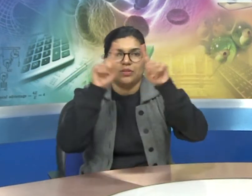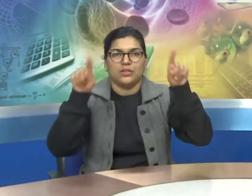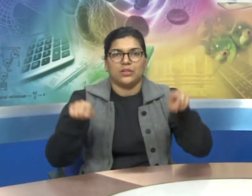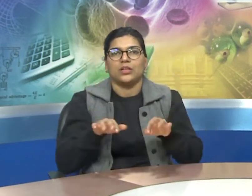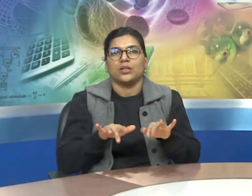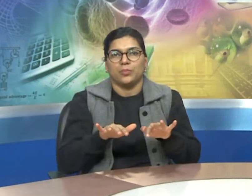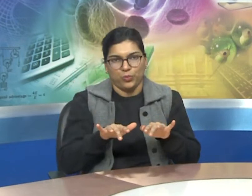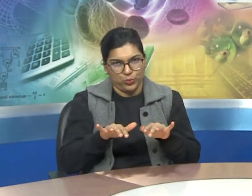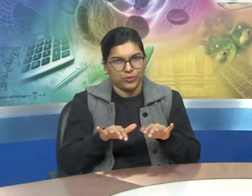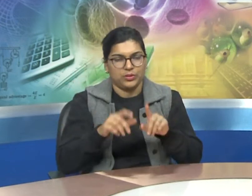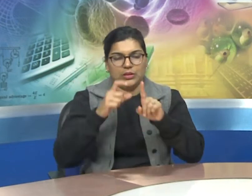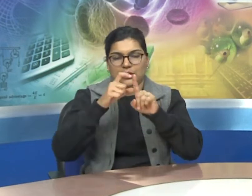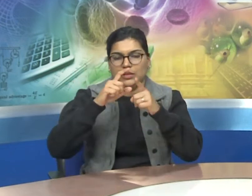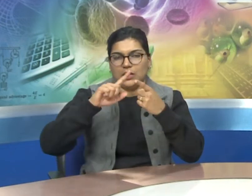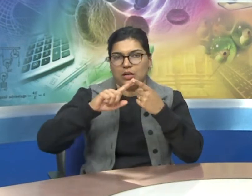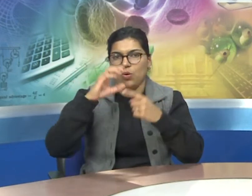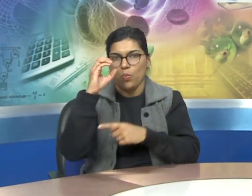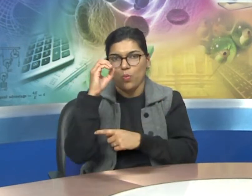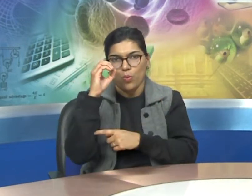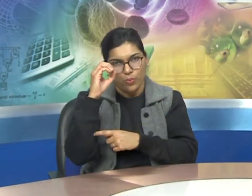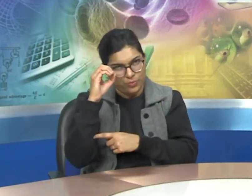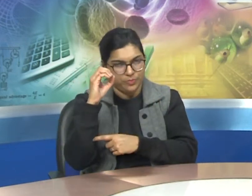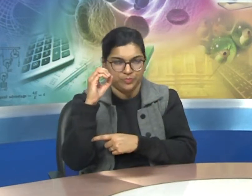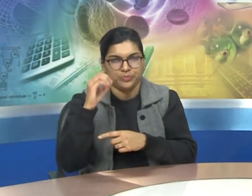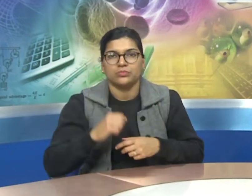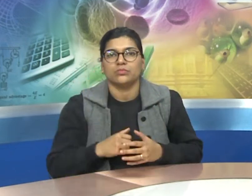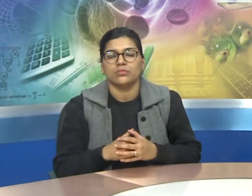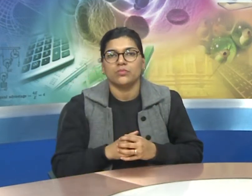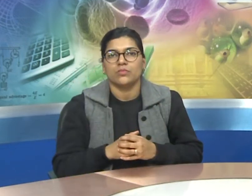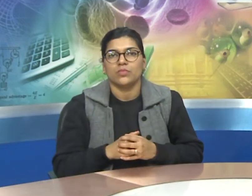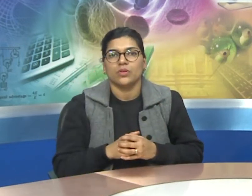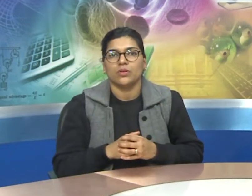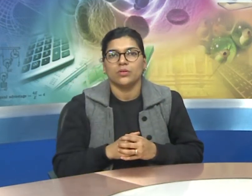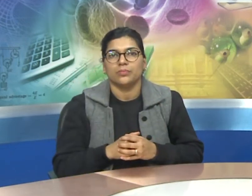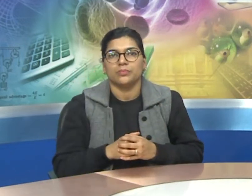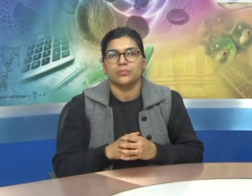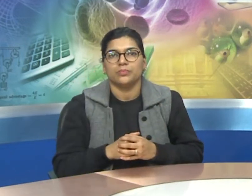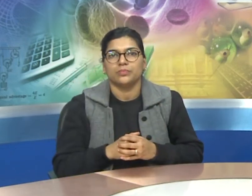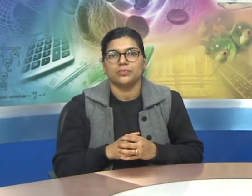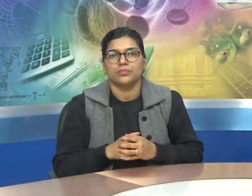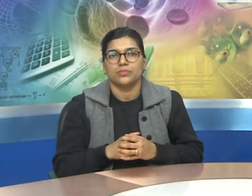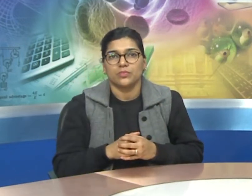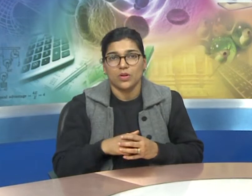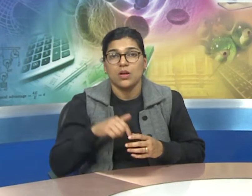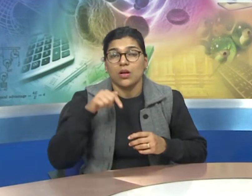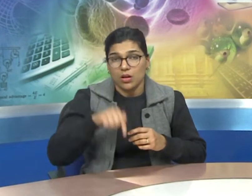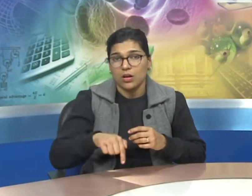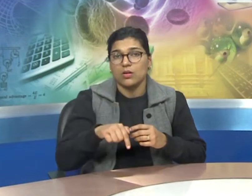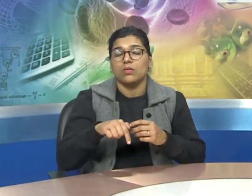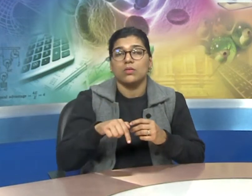Subject is data entry operations. In short, we call it DEO.